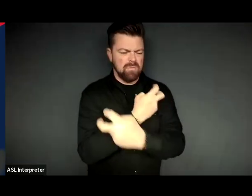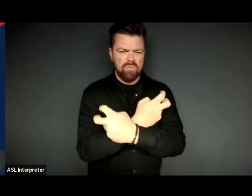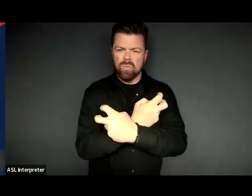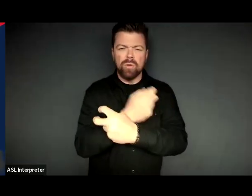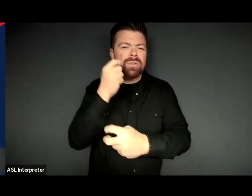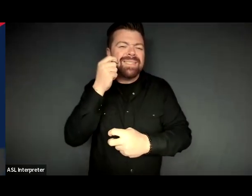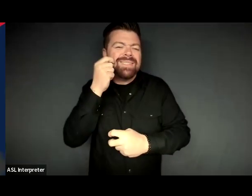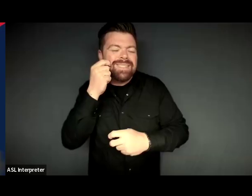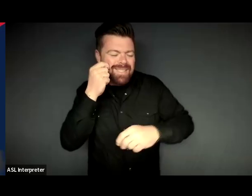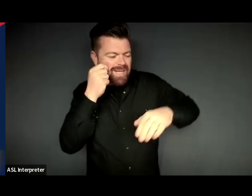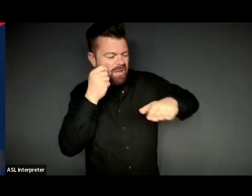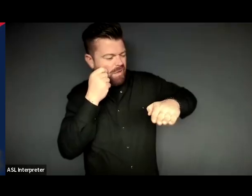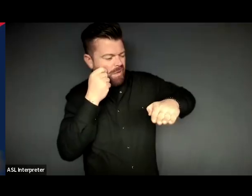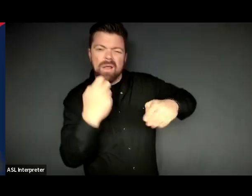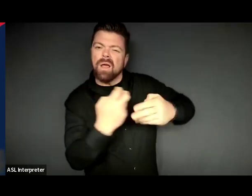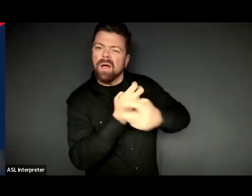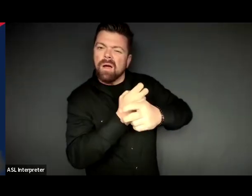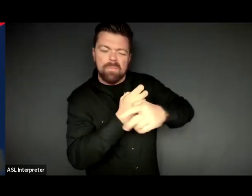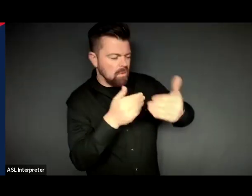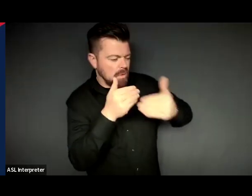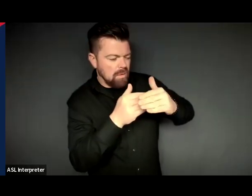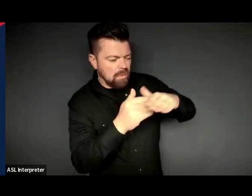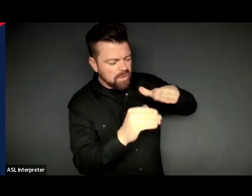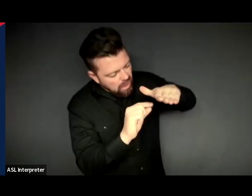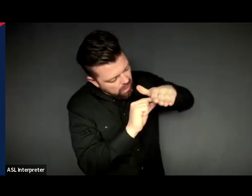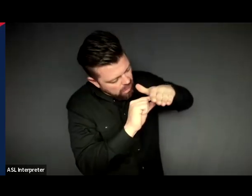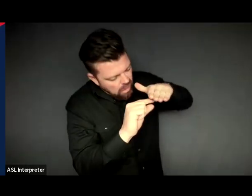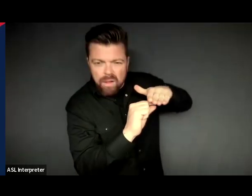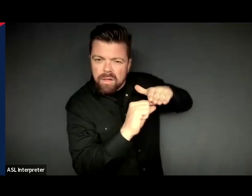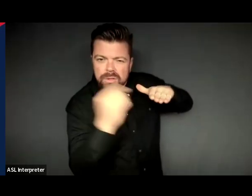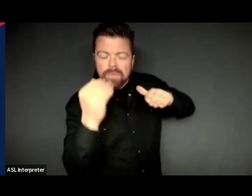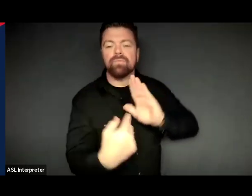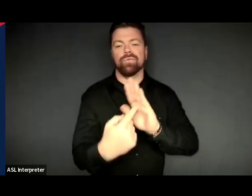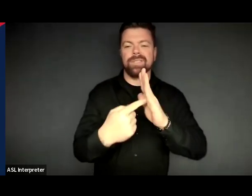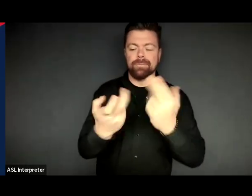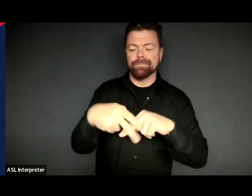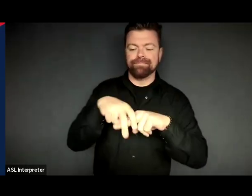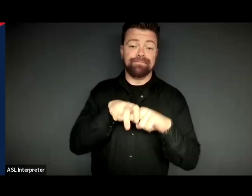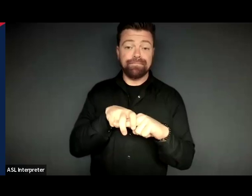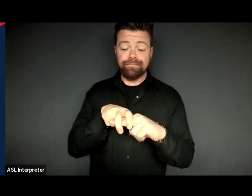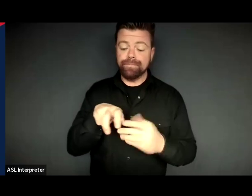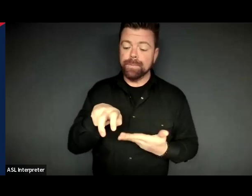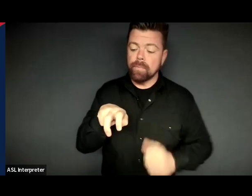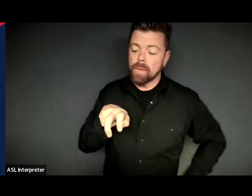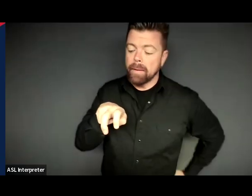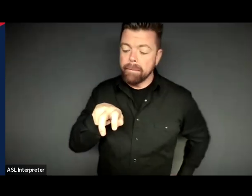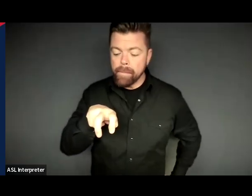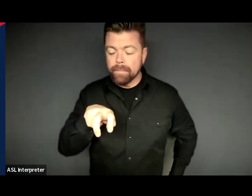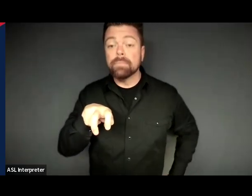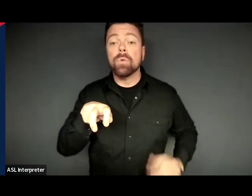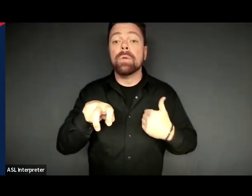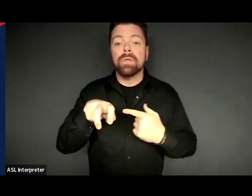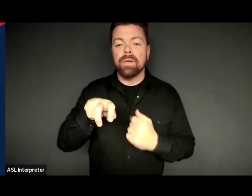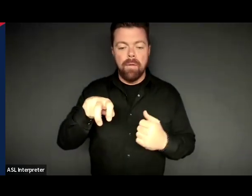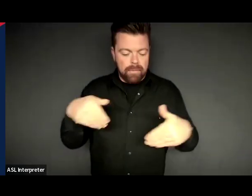to the edge of the skin. So, for instance, we all know, like where we're sitting, we have some